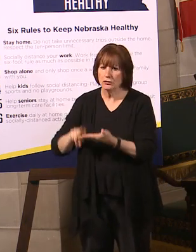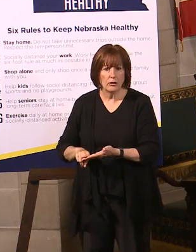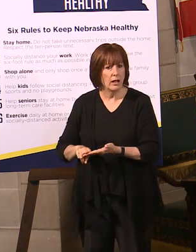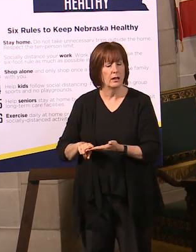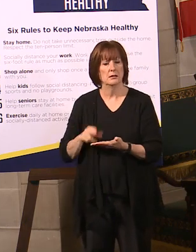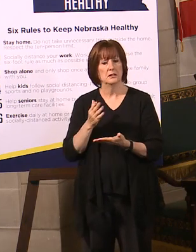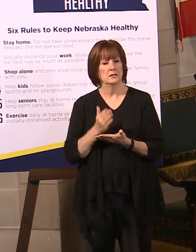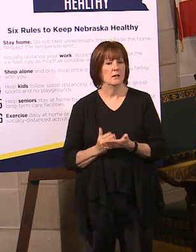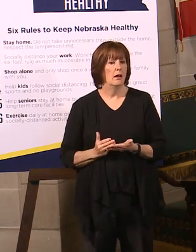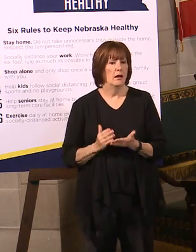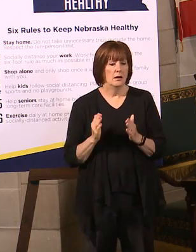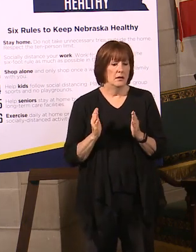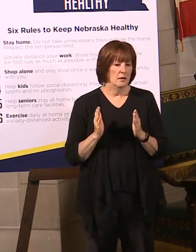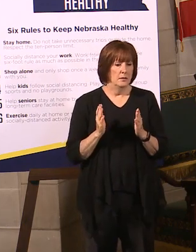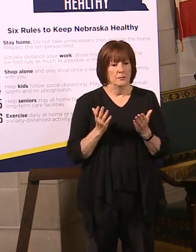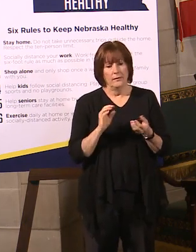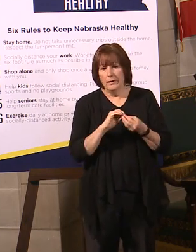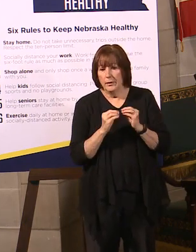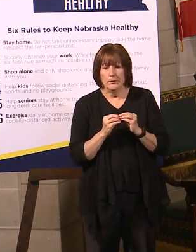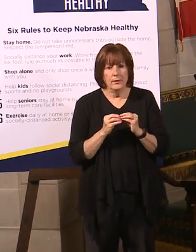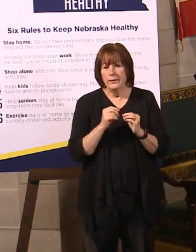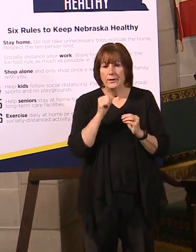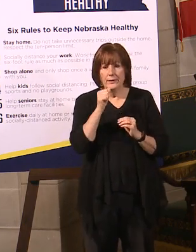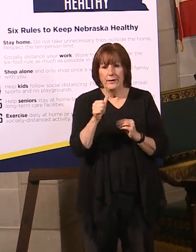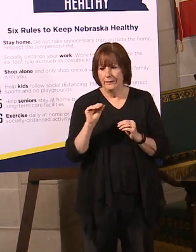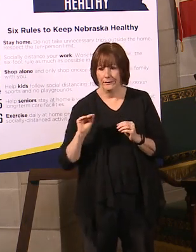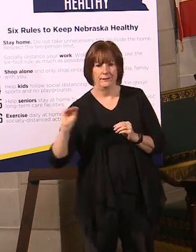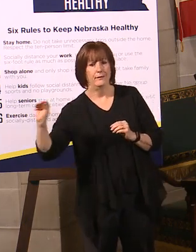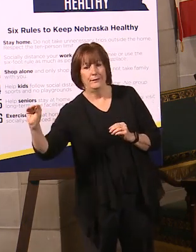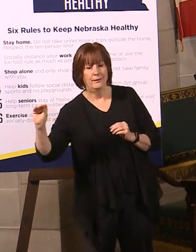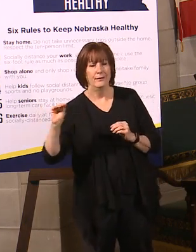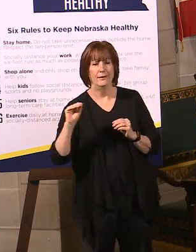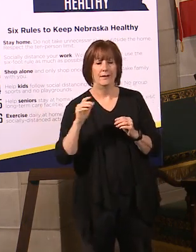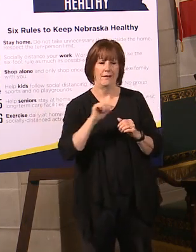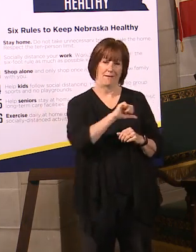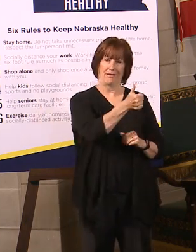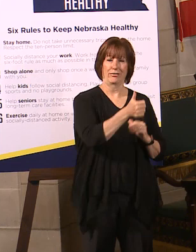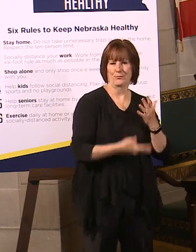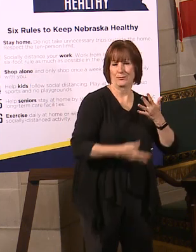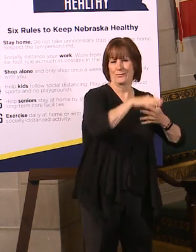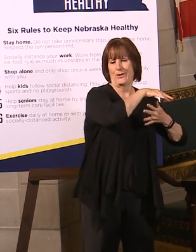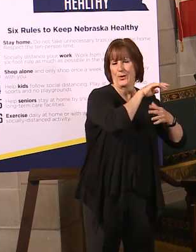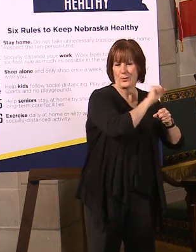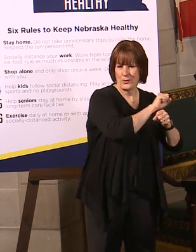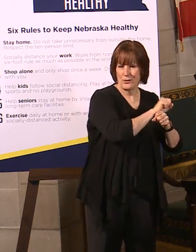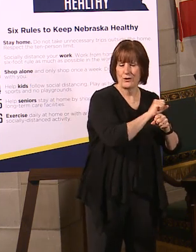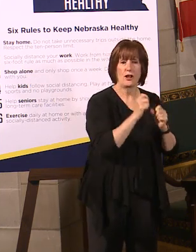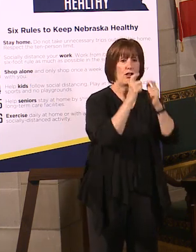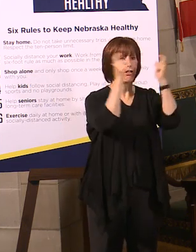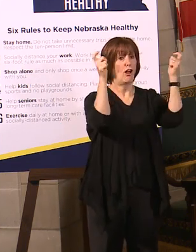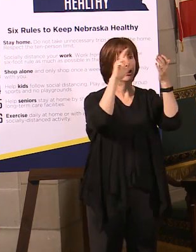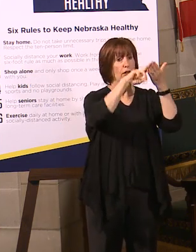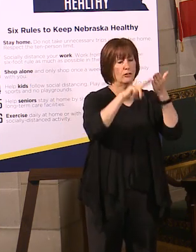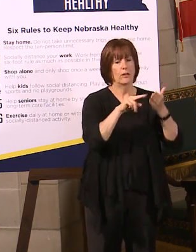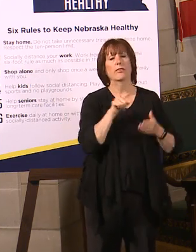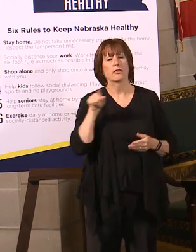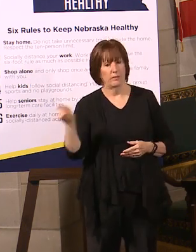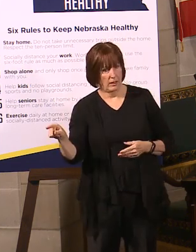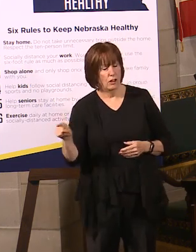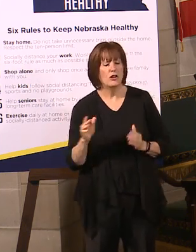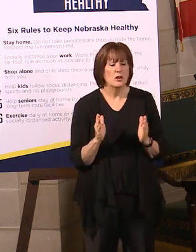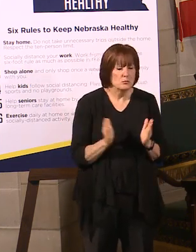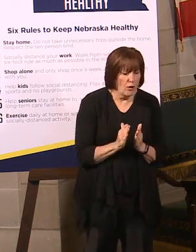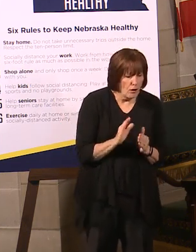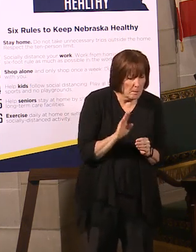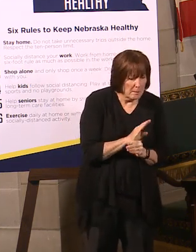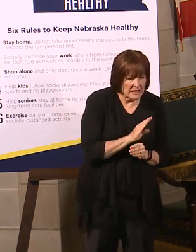certainly we're prioritizing getting other work done, so those contracts, the larger contracts will be up there. Smaller vendors may take